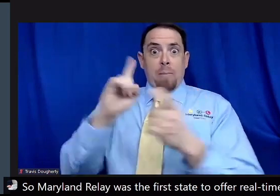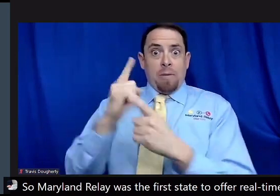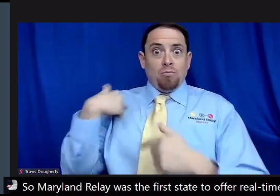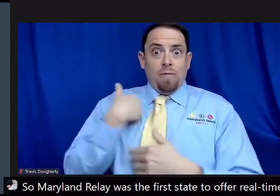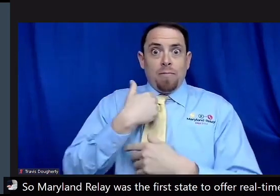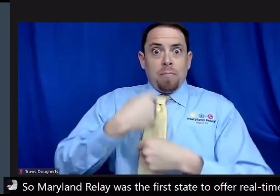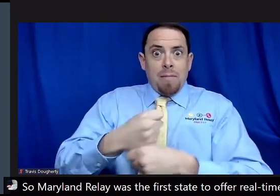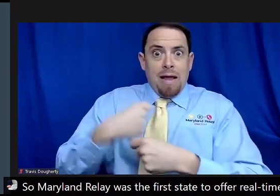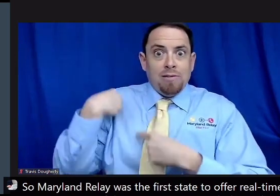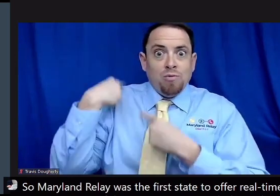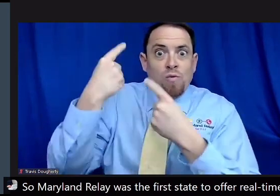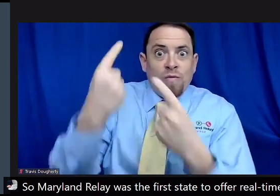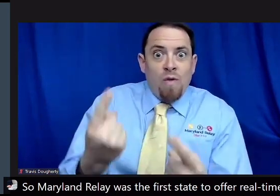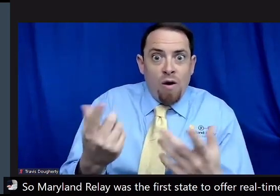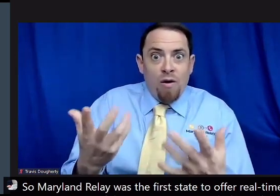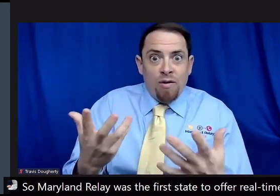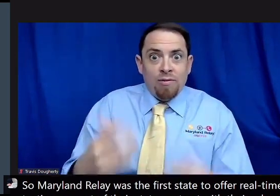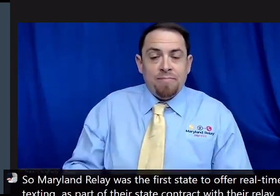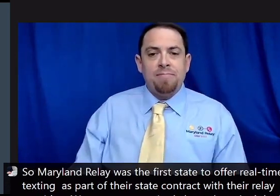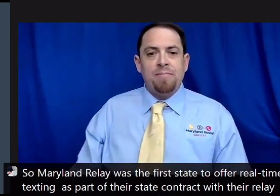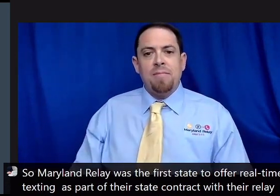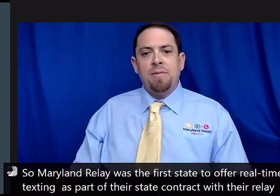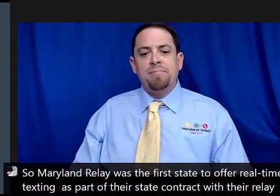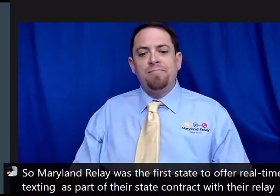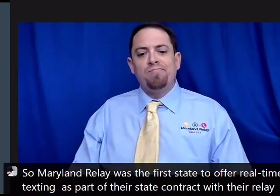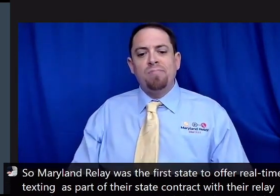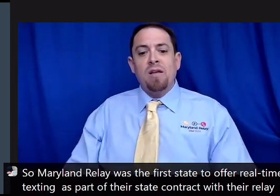And that's been in place since 2020.